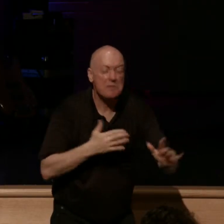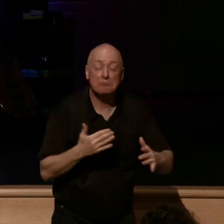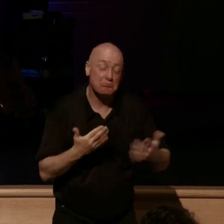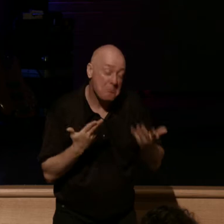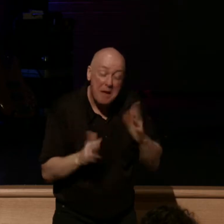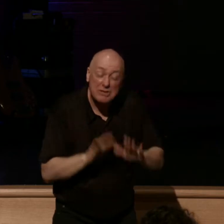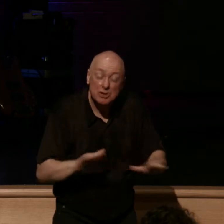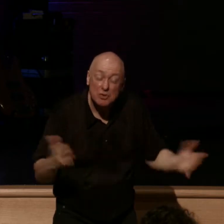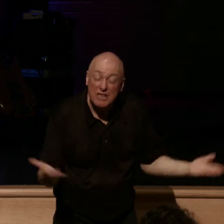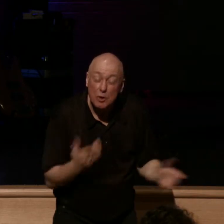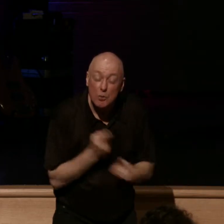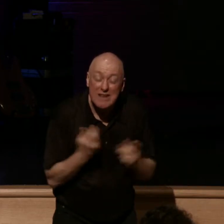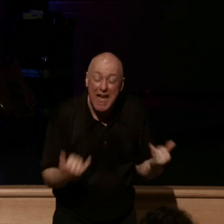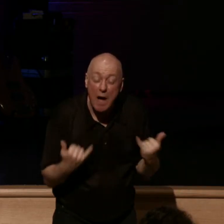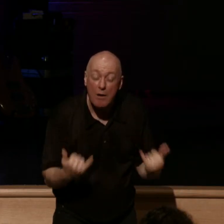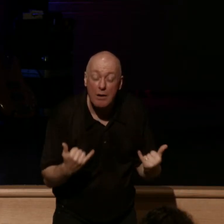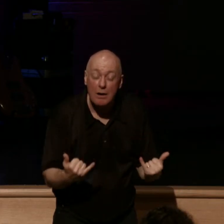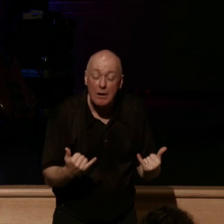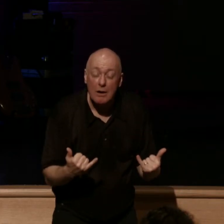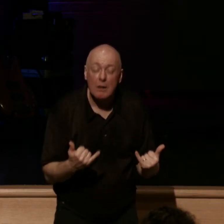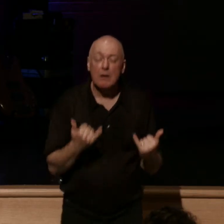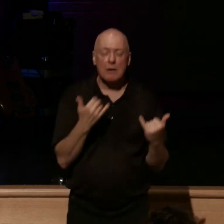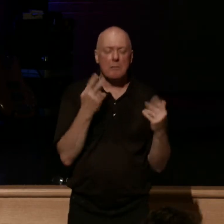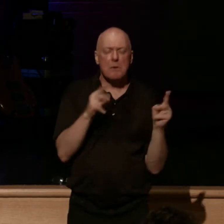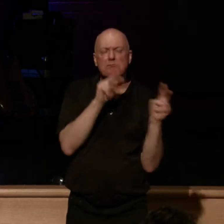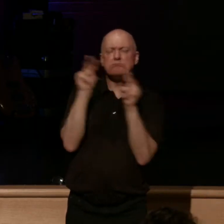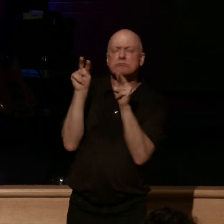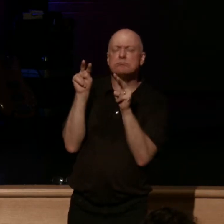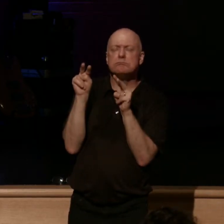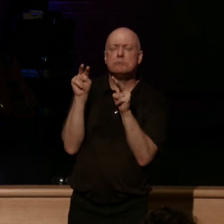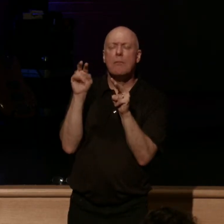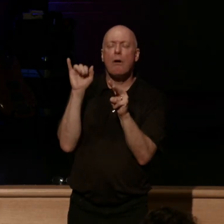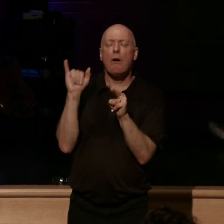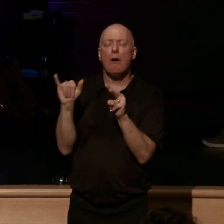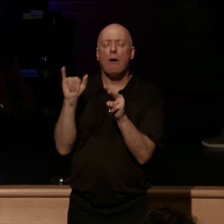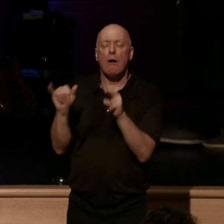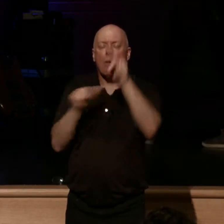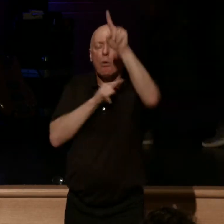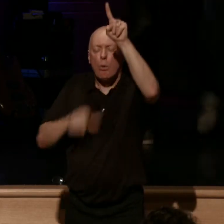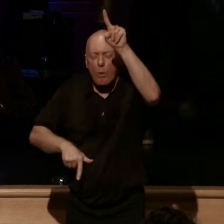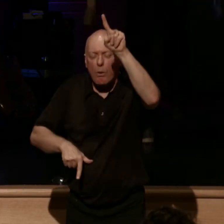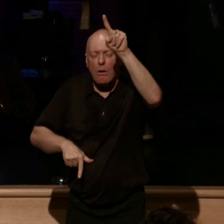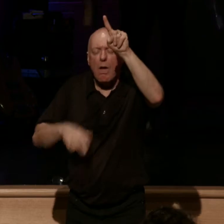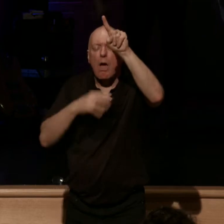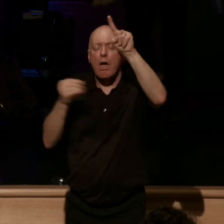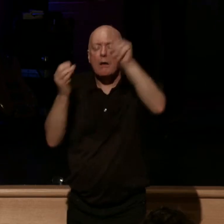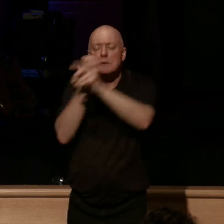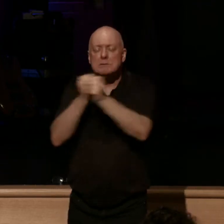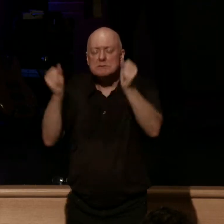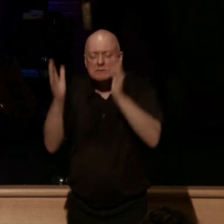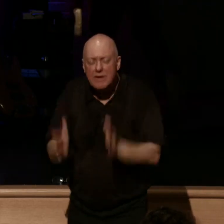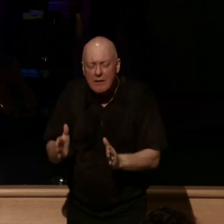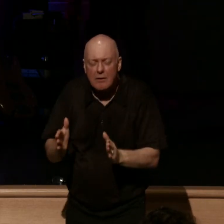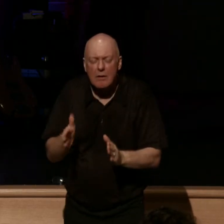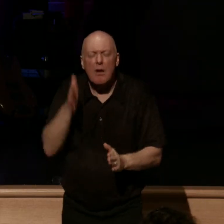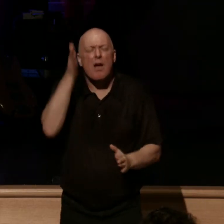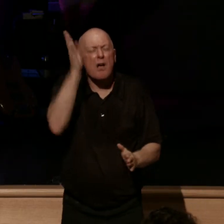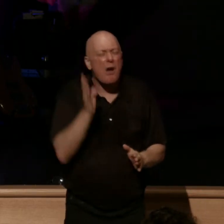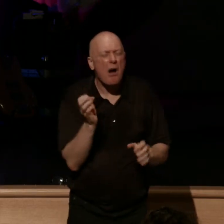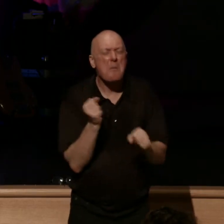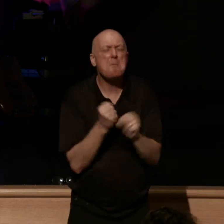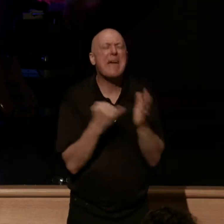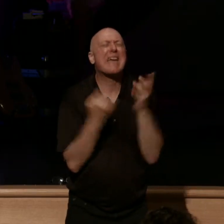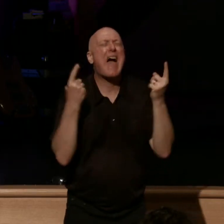children here right now, who are seeing you as Lord, as Savior. Oh God, may it be